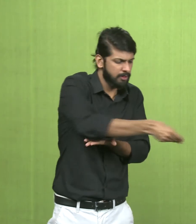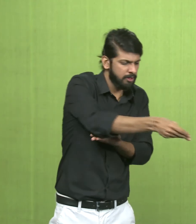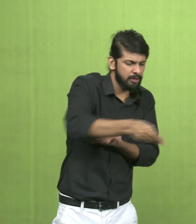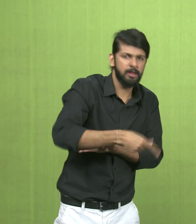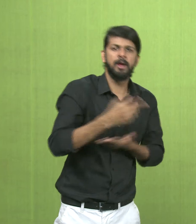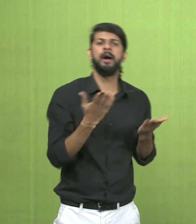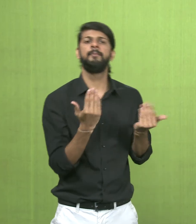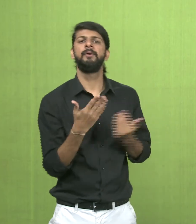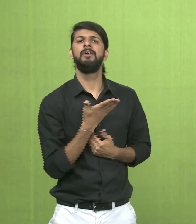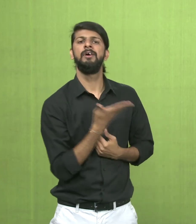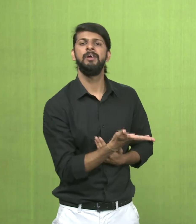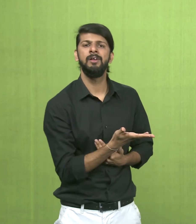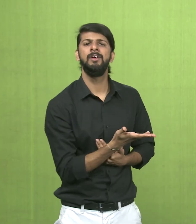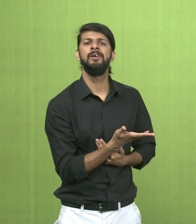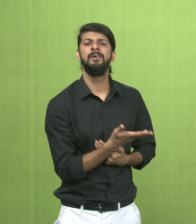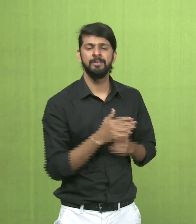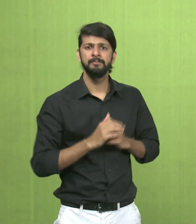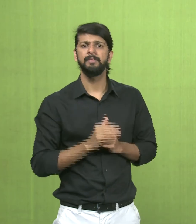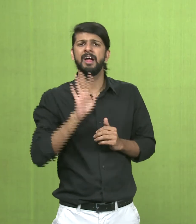can be powdered and used